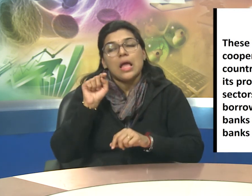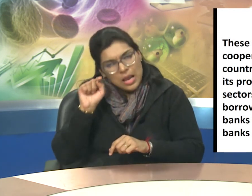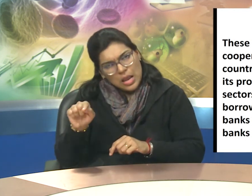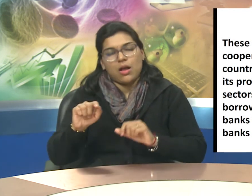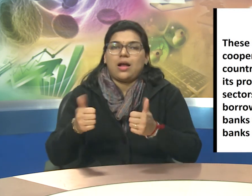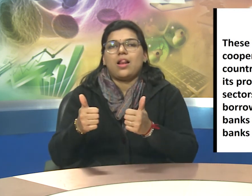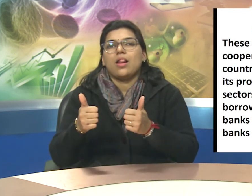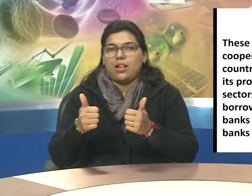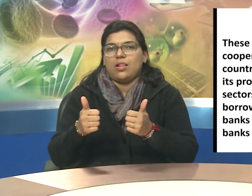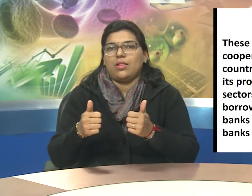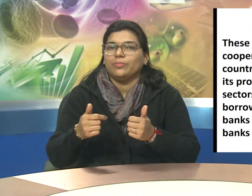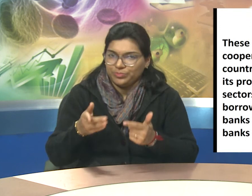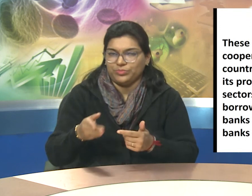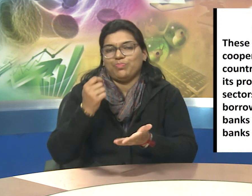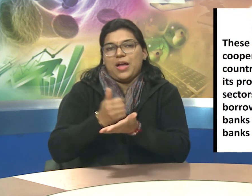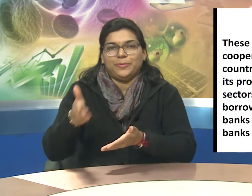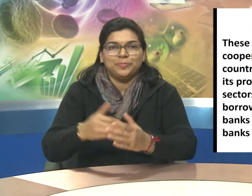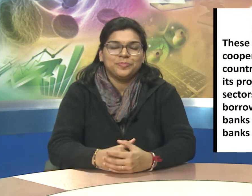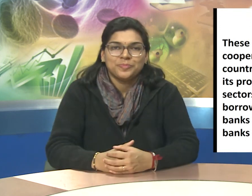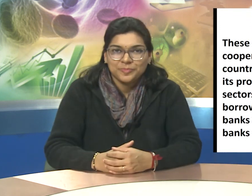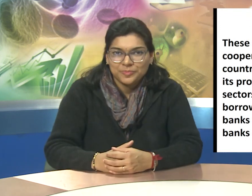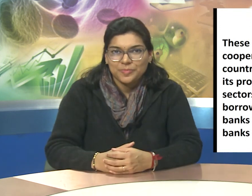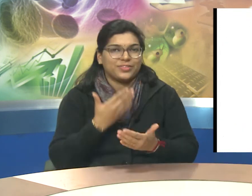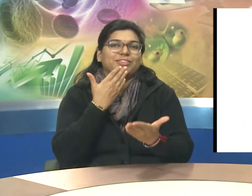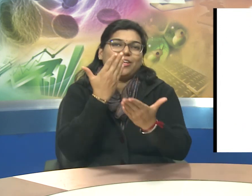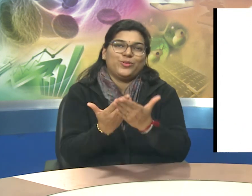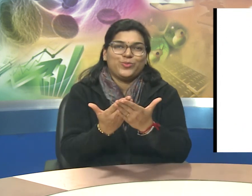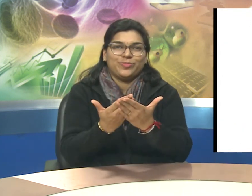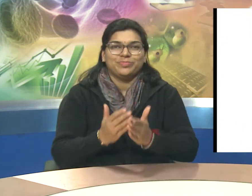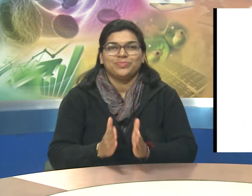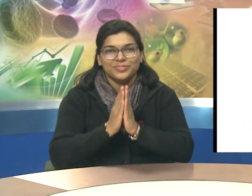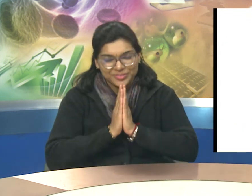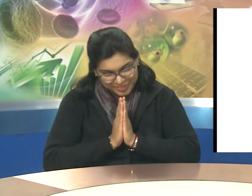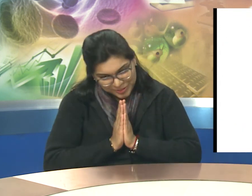each other, so they work together in a team. Thank you. Namaskar.